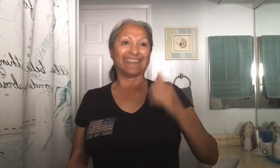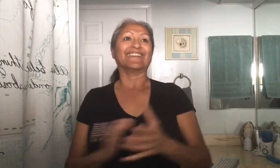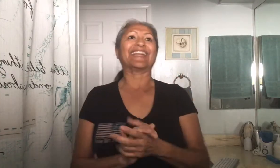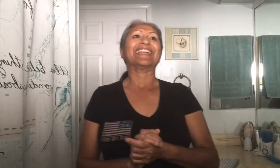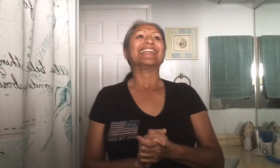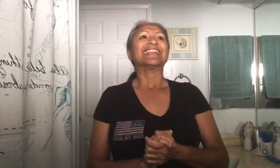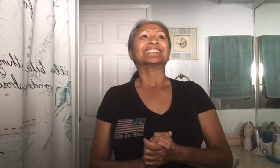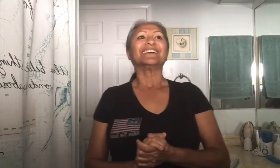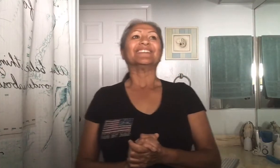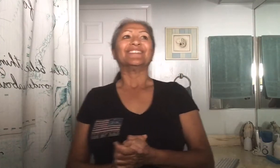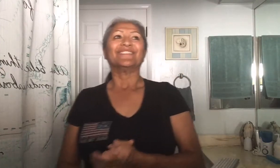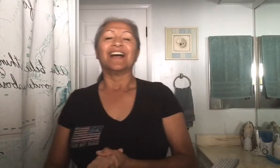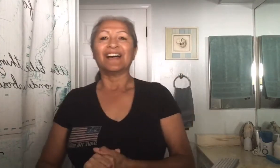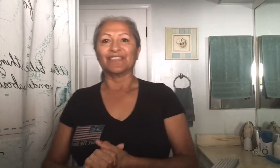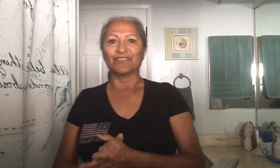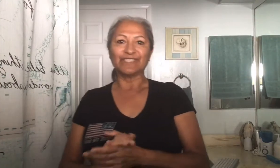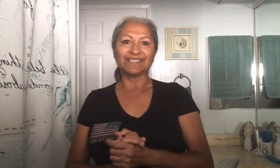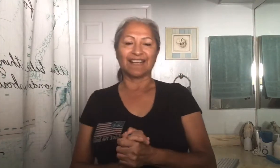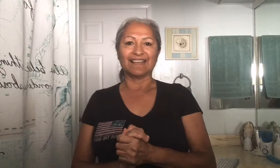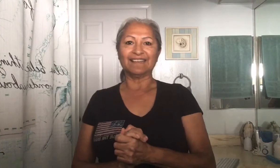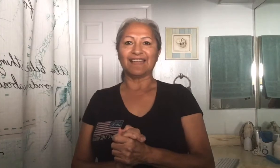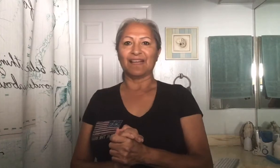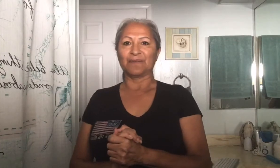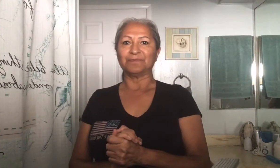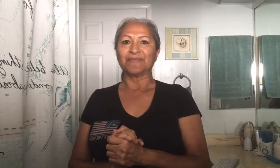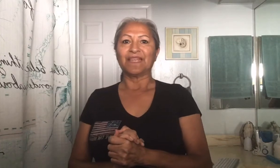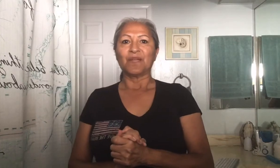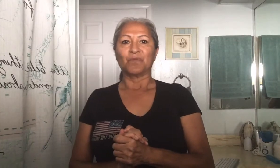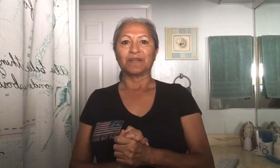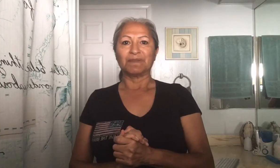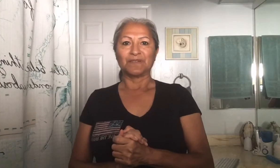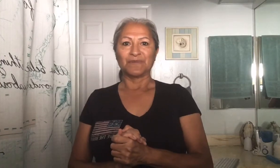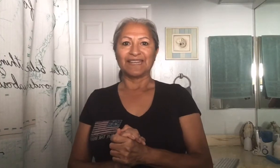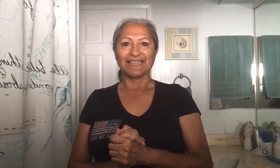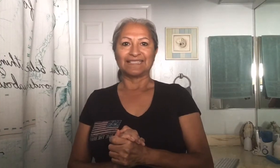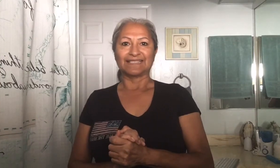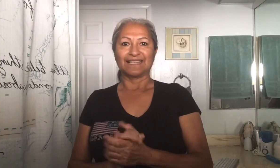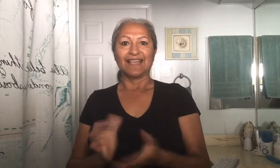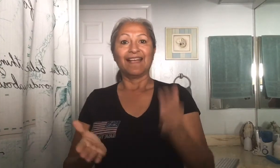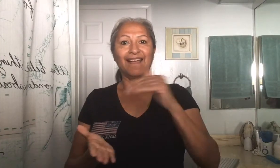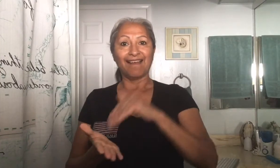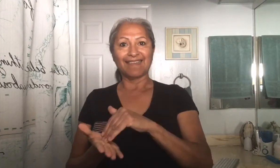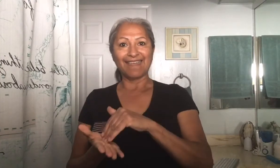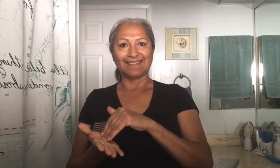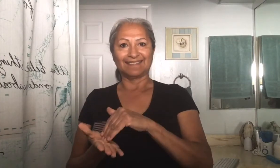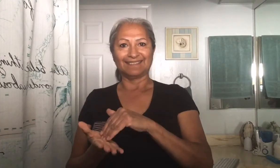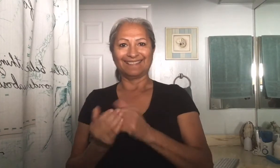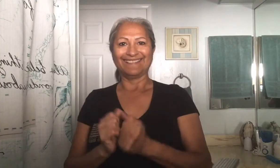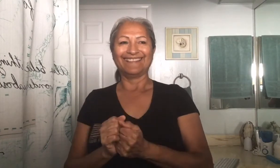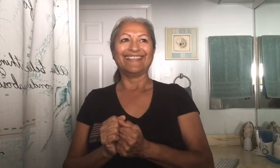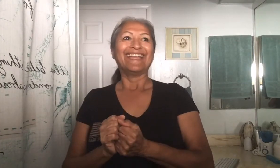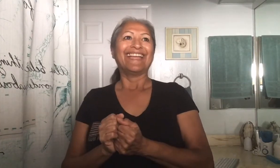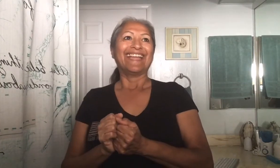Okay, so the first sign we're going to be doing is again.